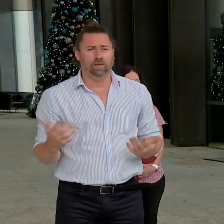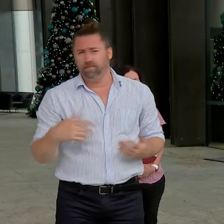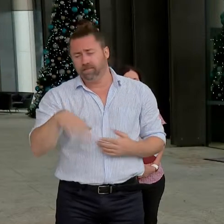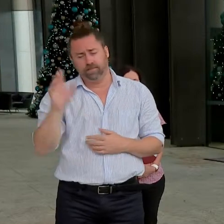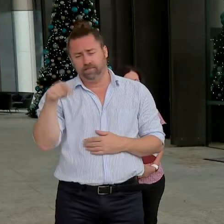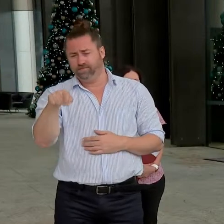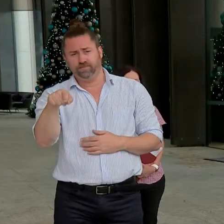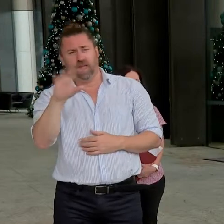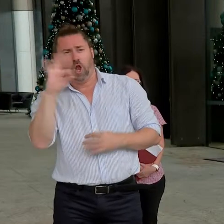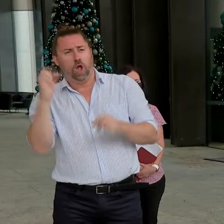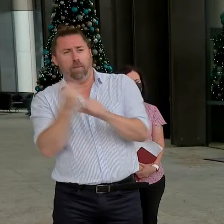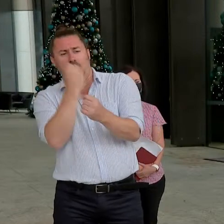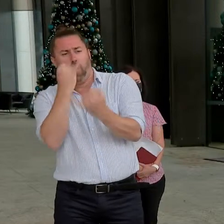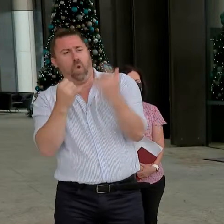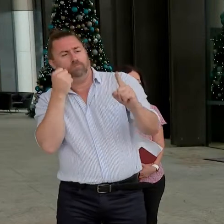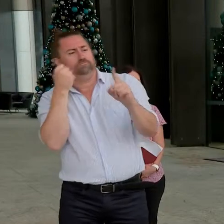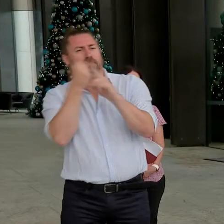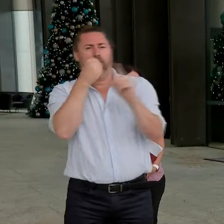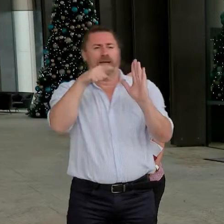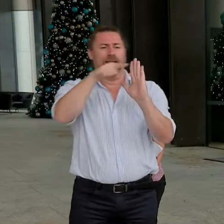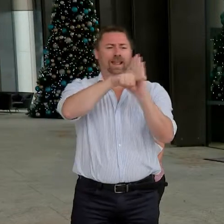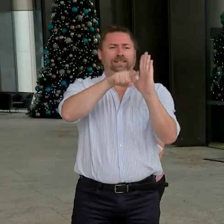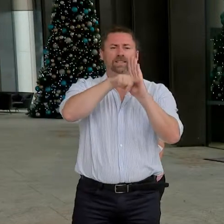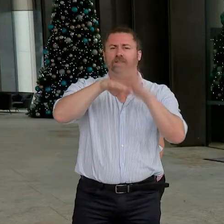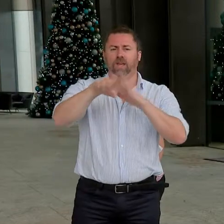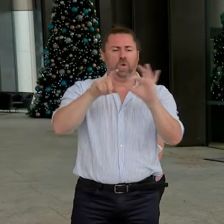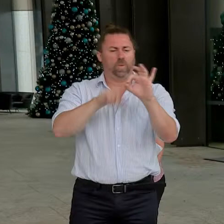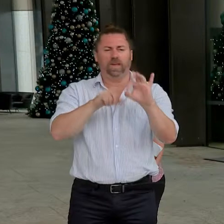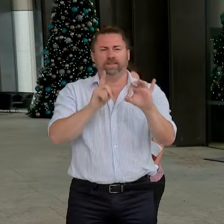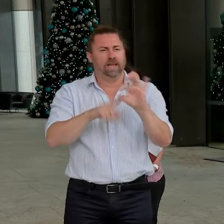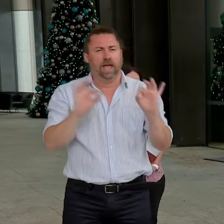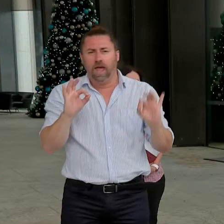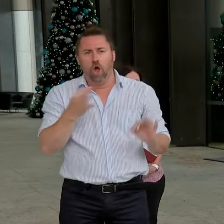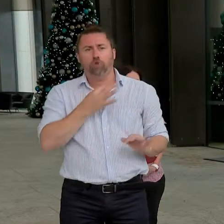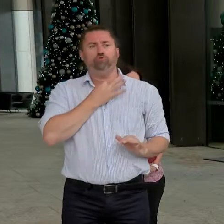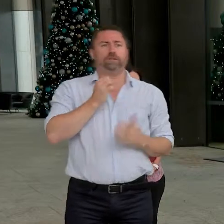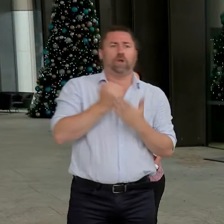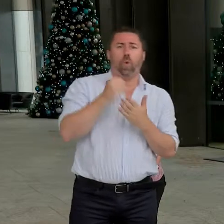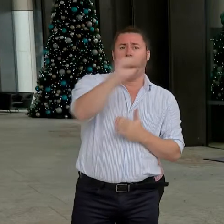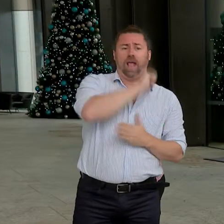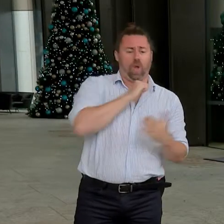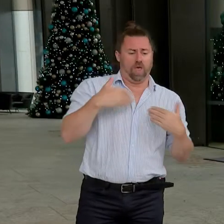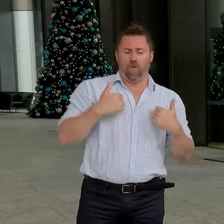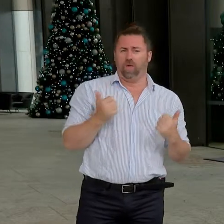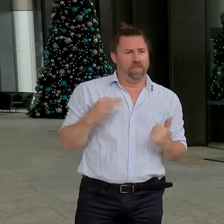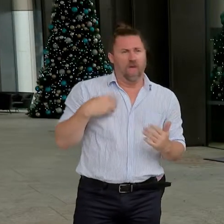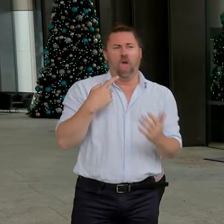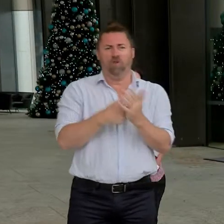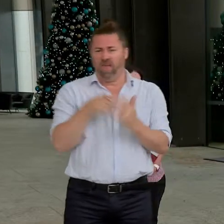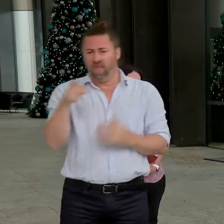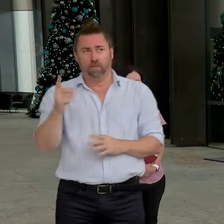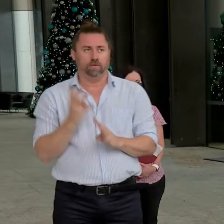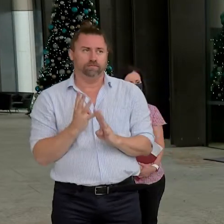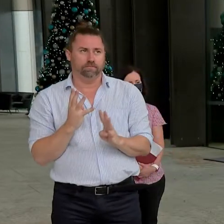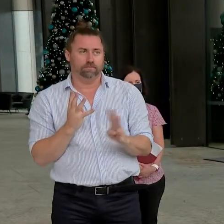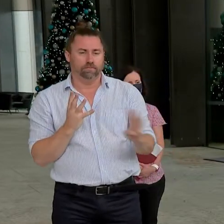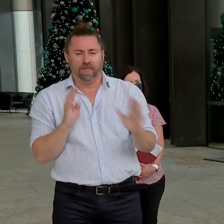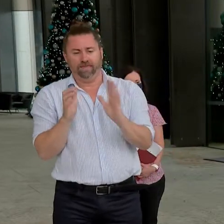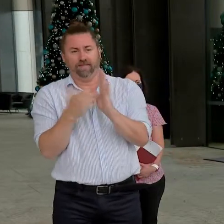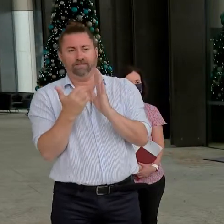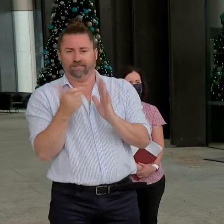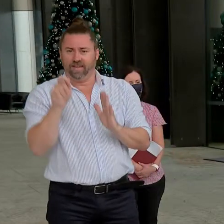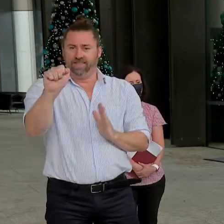in any way to the safety of Queenslanders. And that resource can be used better elsewhere.